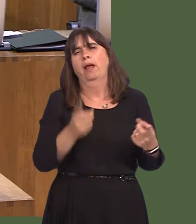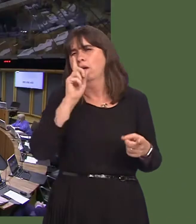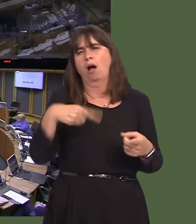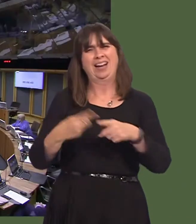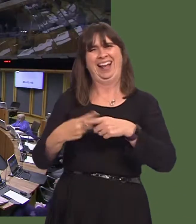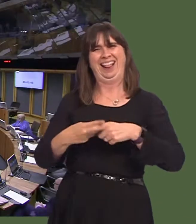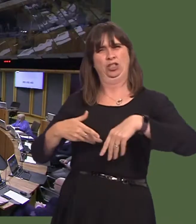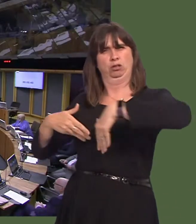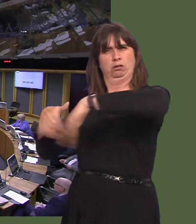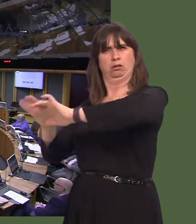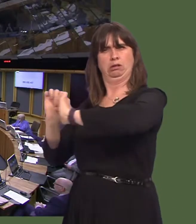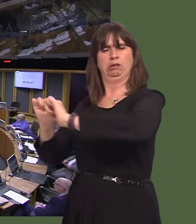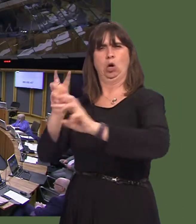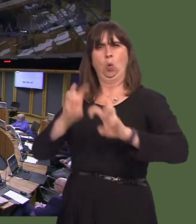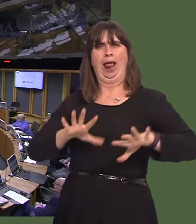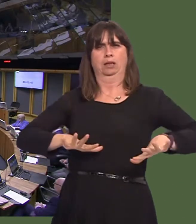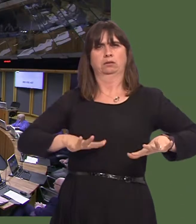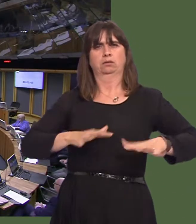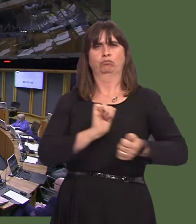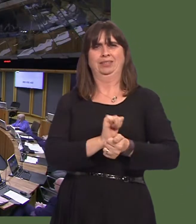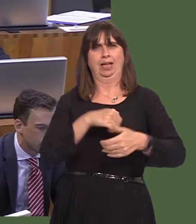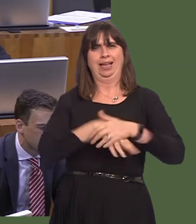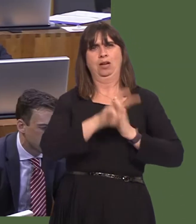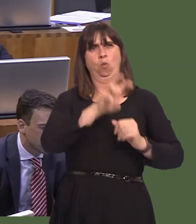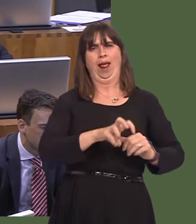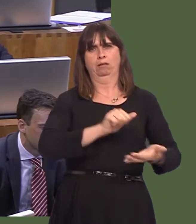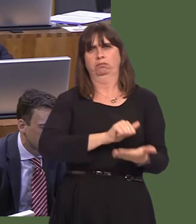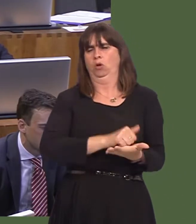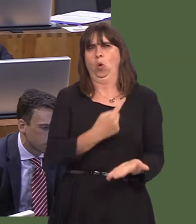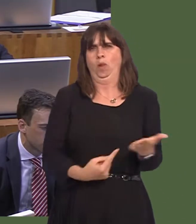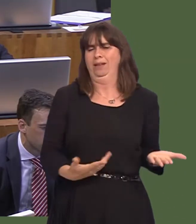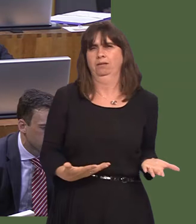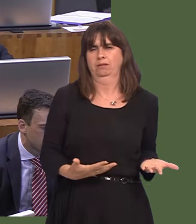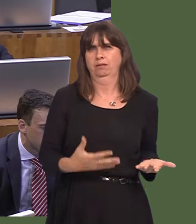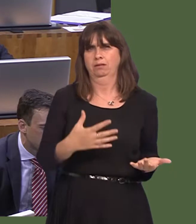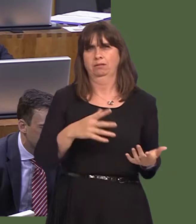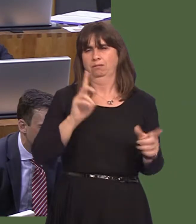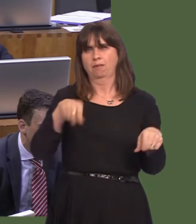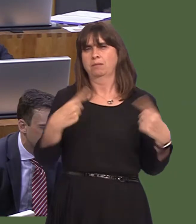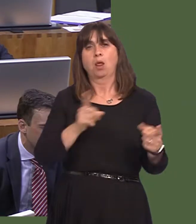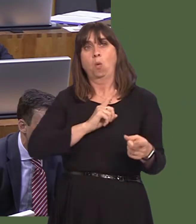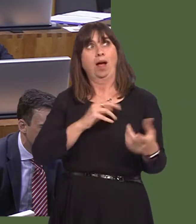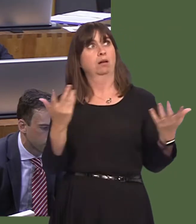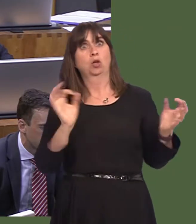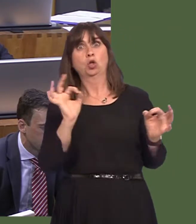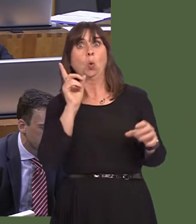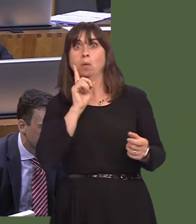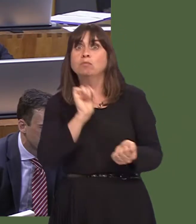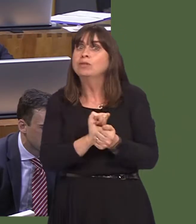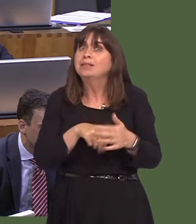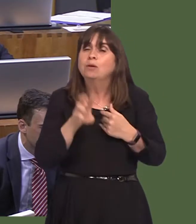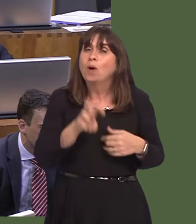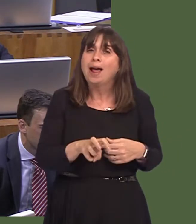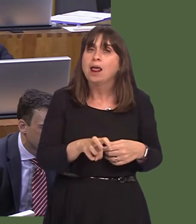only Welsh prisons can be in Welsh prisons, because there are some prisons that don't exist in Wales that need to house Welsh prisoners. Category A prisons, for example, we don't have a women's prison